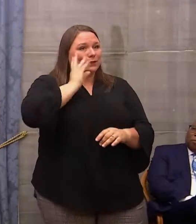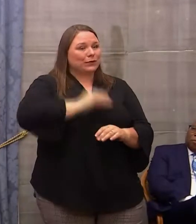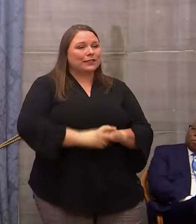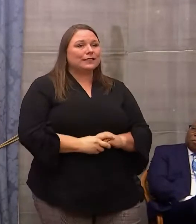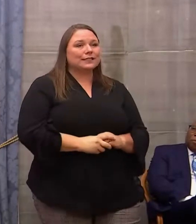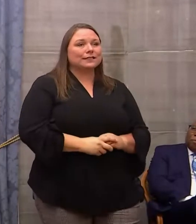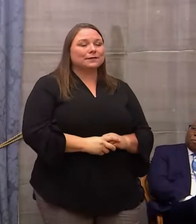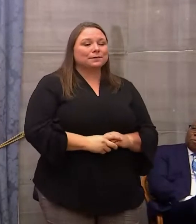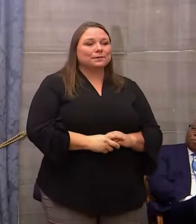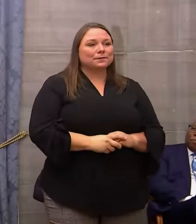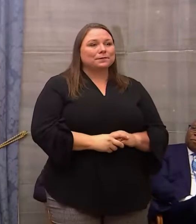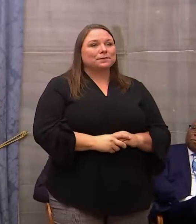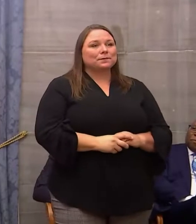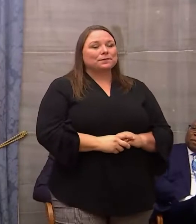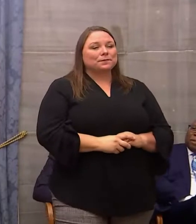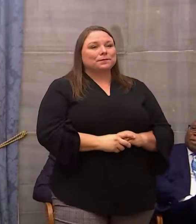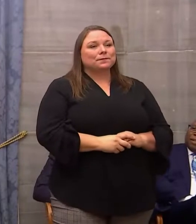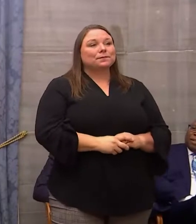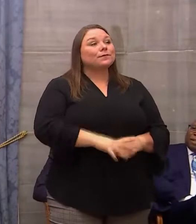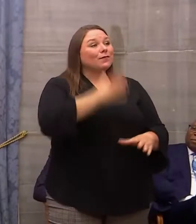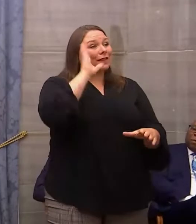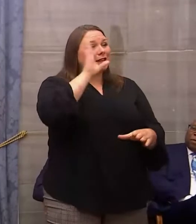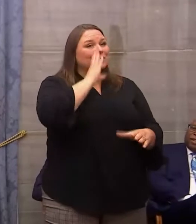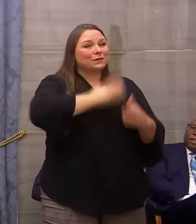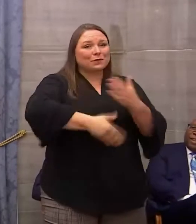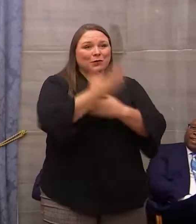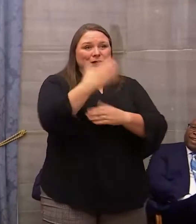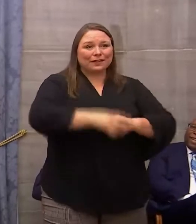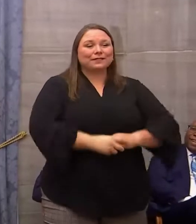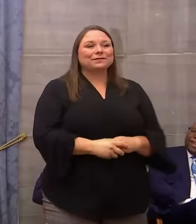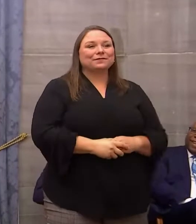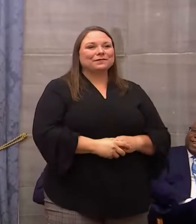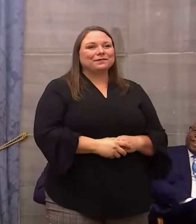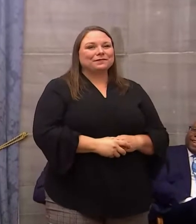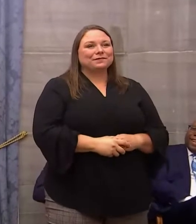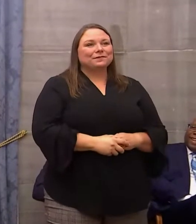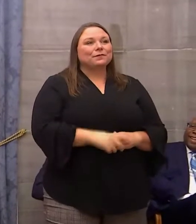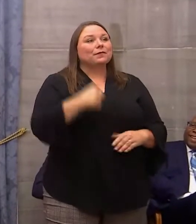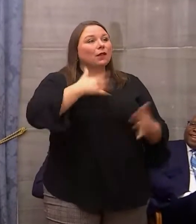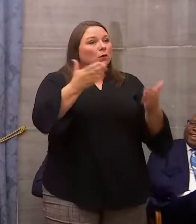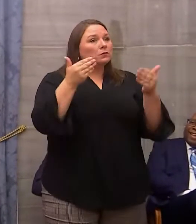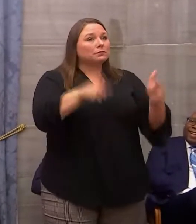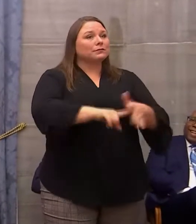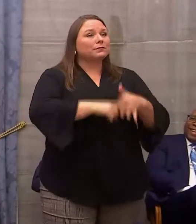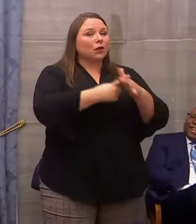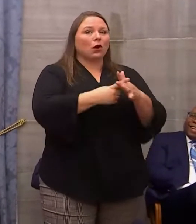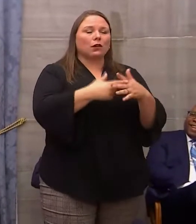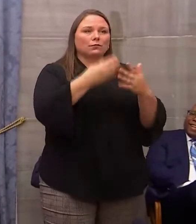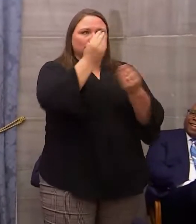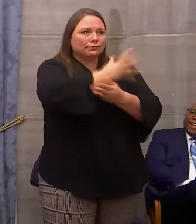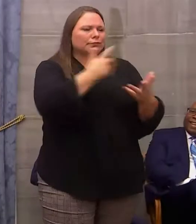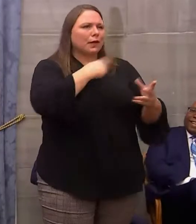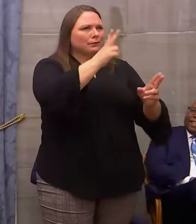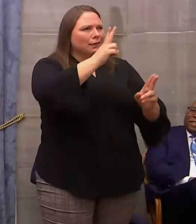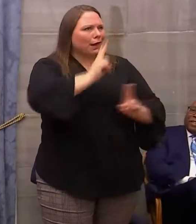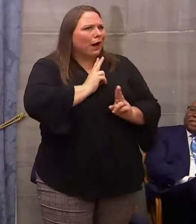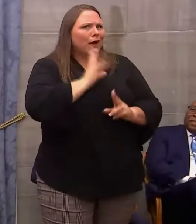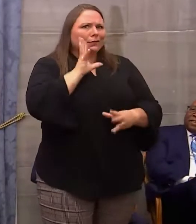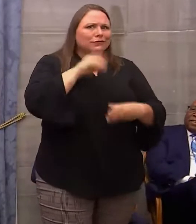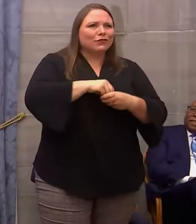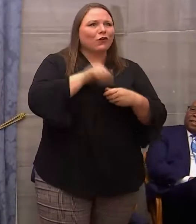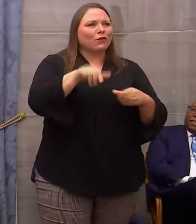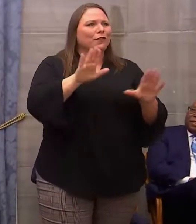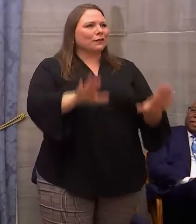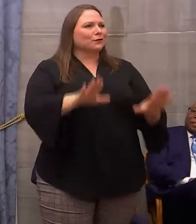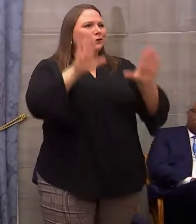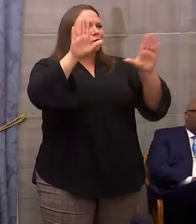Thank you, Senator. Good morning. I would like to start by saying how honored I am to be here and be a part of something